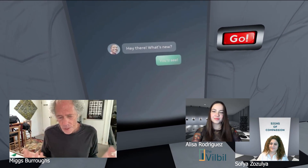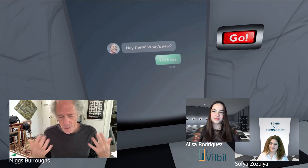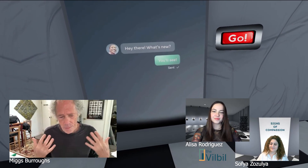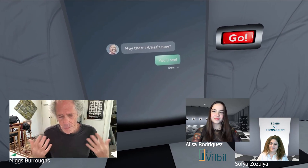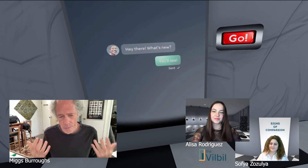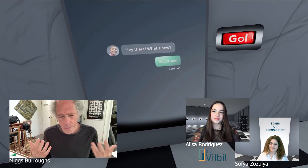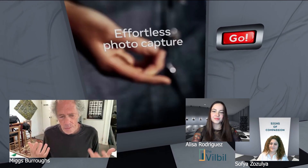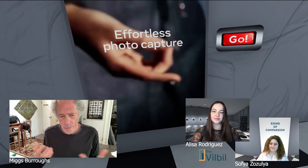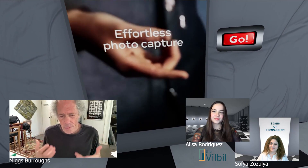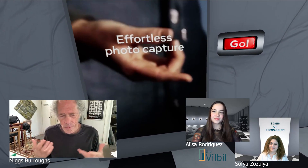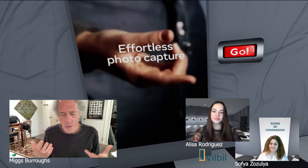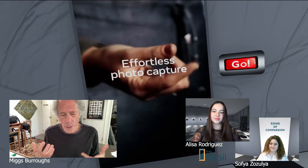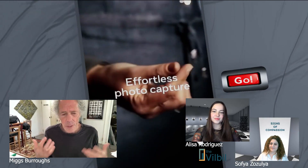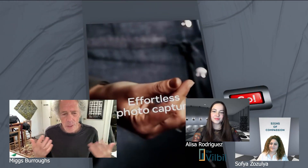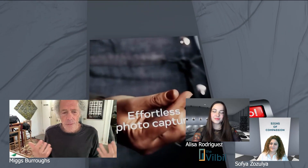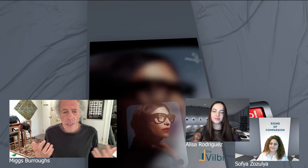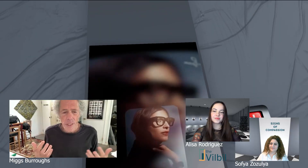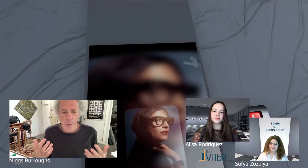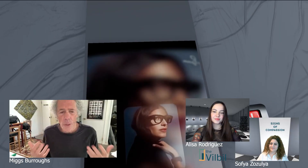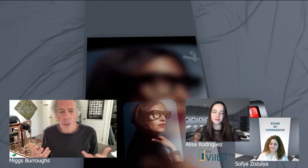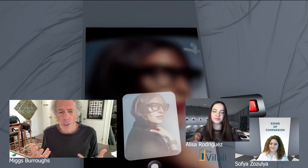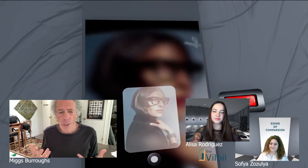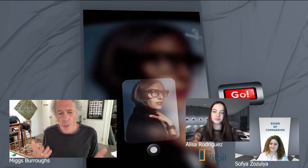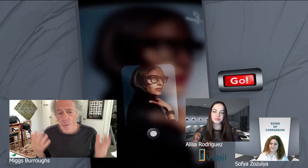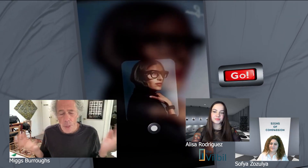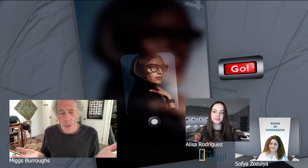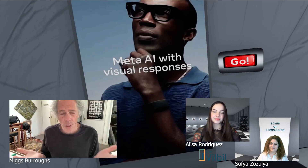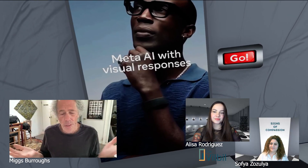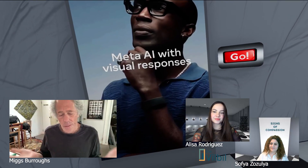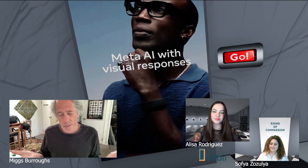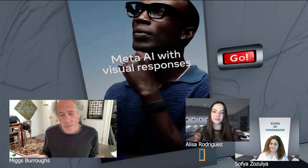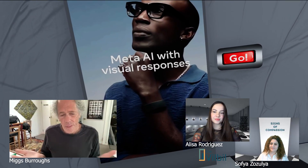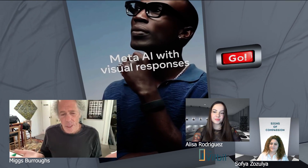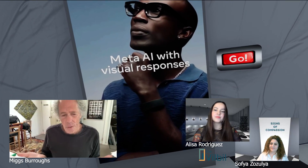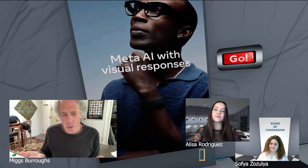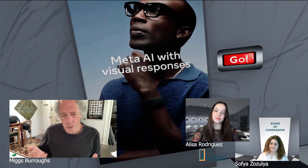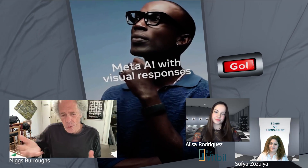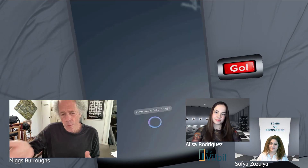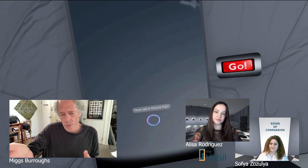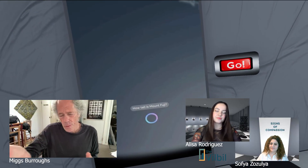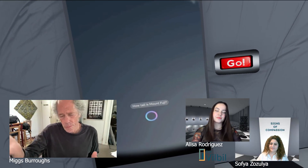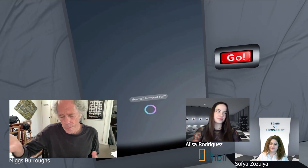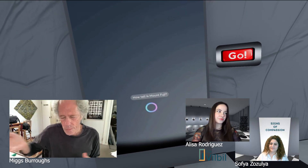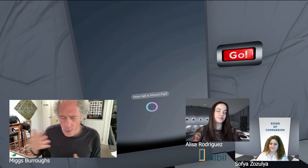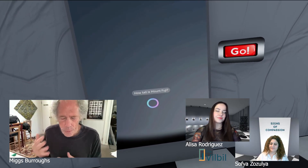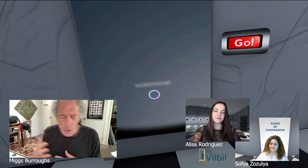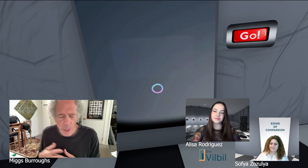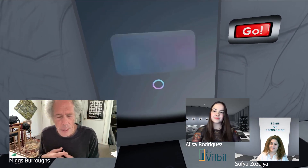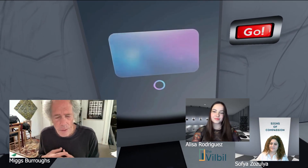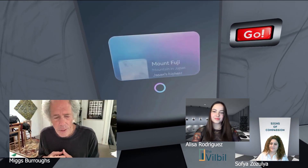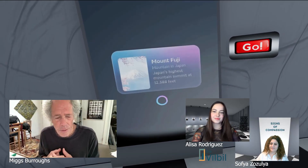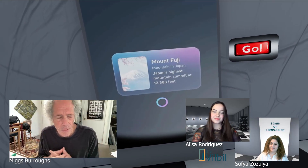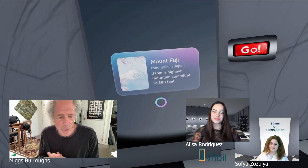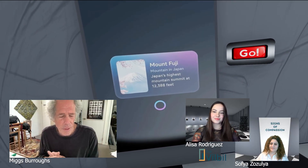conveys, can convey emotion with motion, as you so well pointed out in your